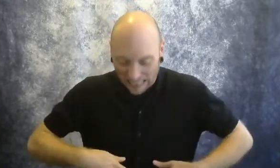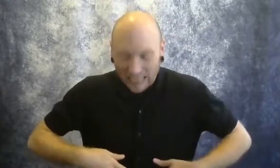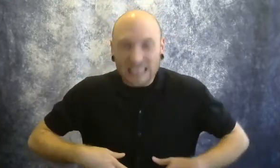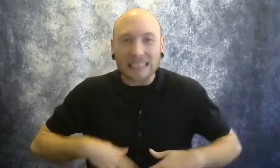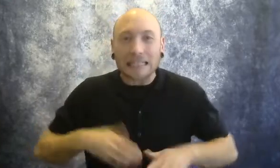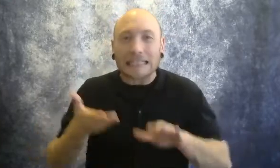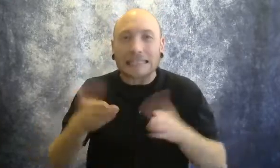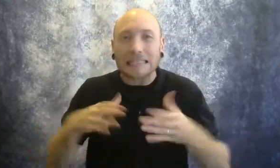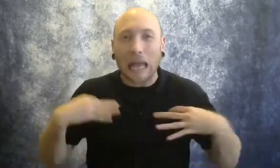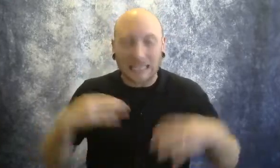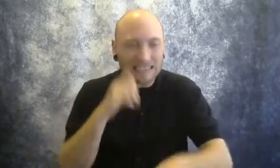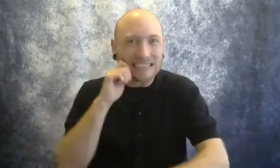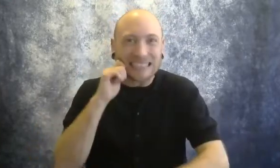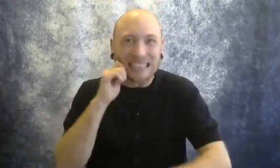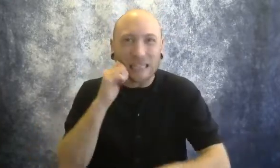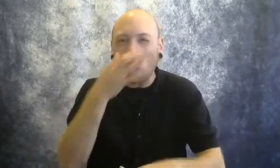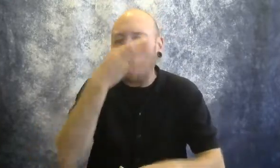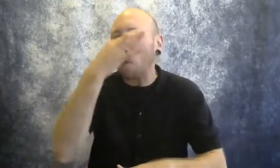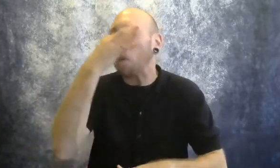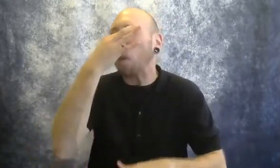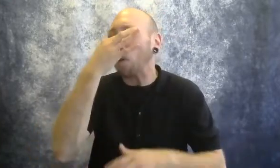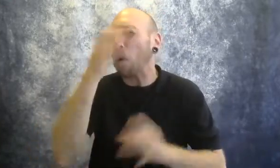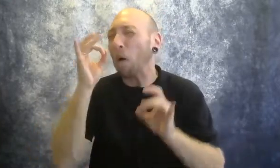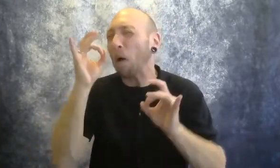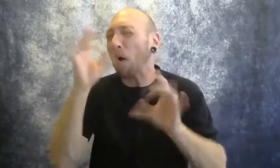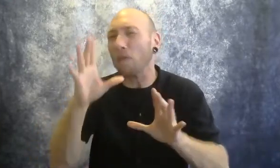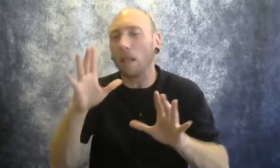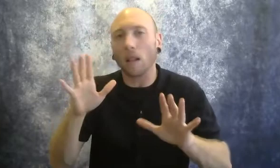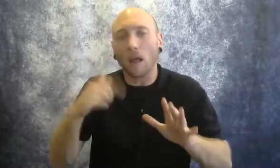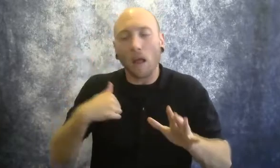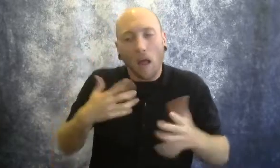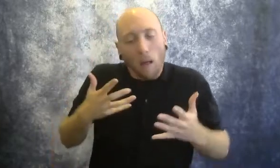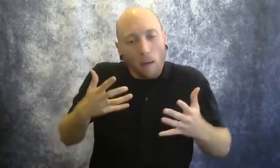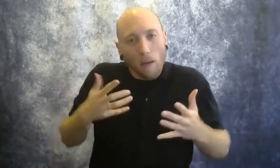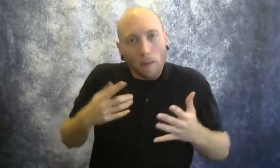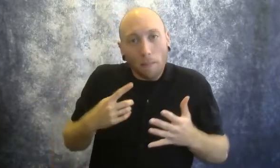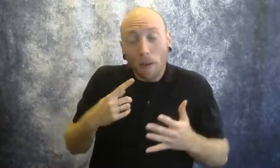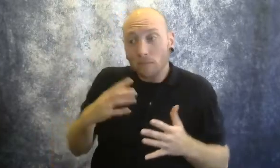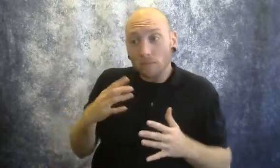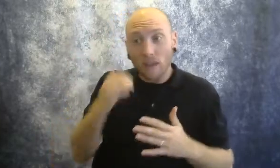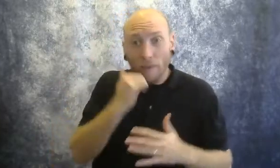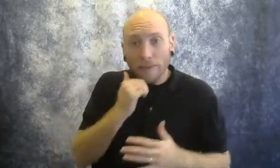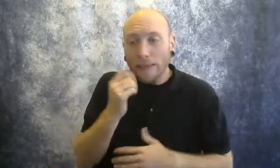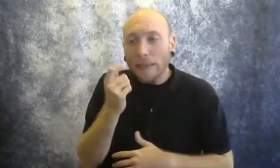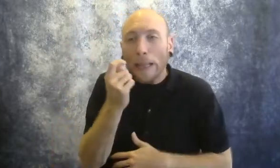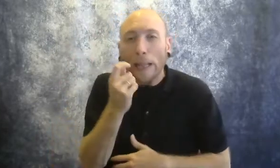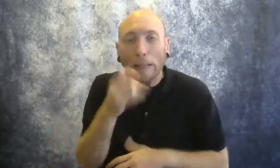what gangrene smells like? I'm going to tell you, you could hardly get near it, But I got to tell